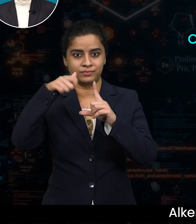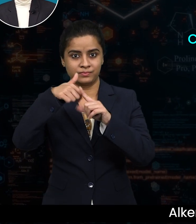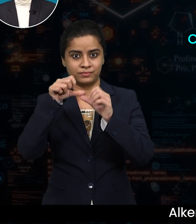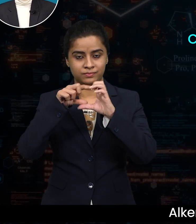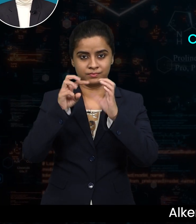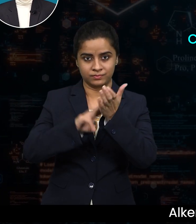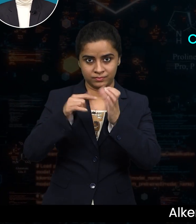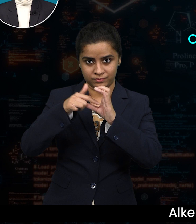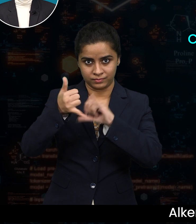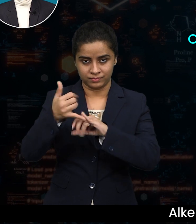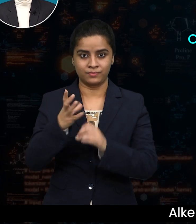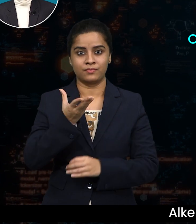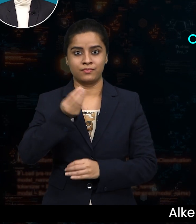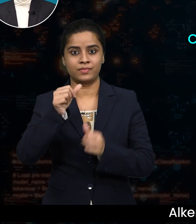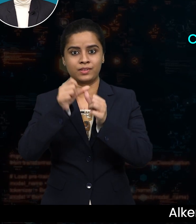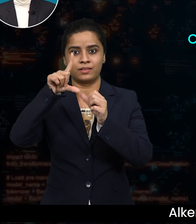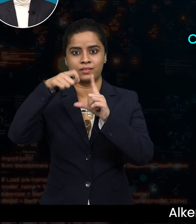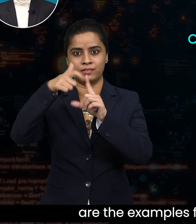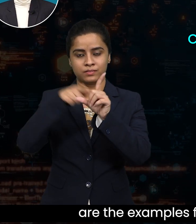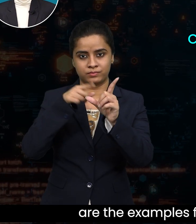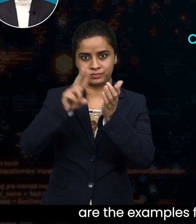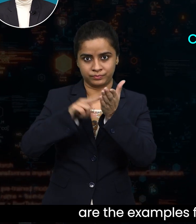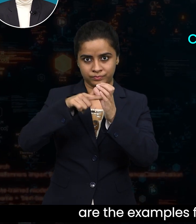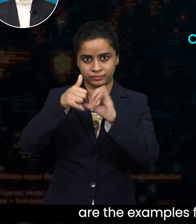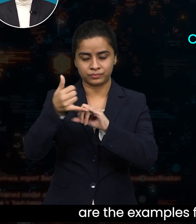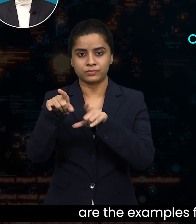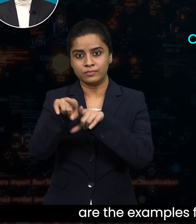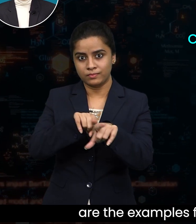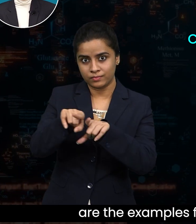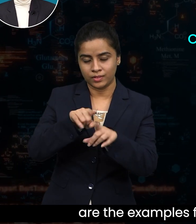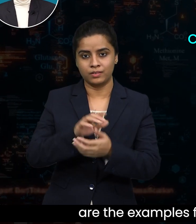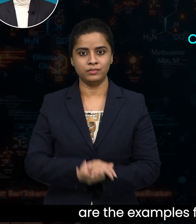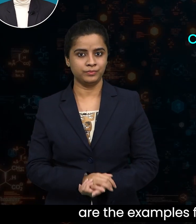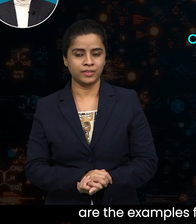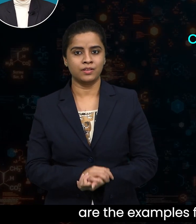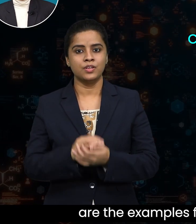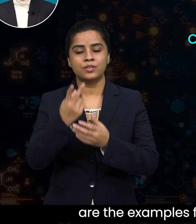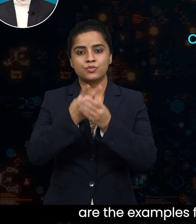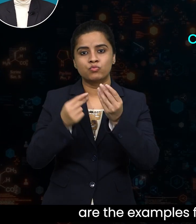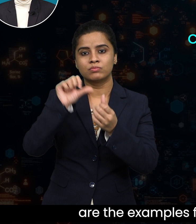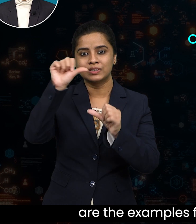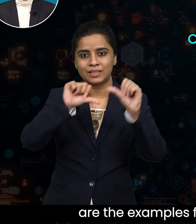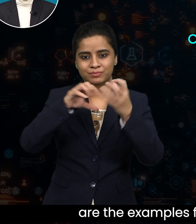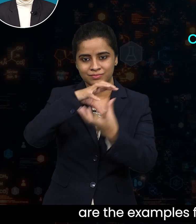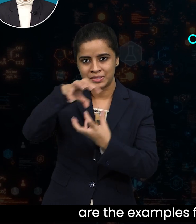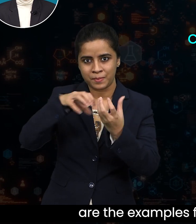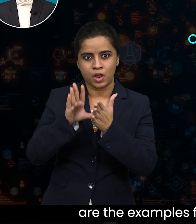Alkenes and alkynes are the examples for unsaturated hydrocarbons.